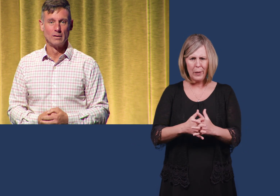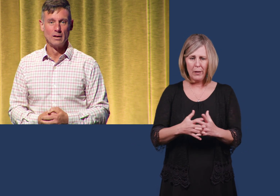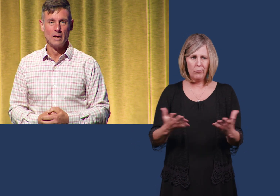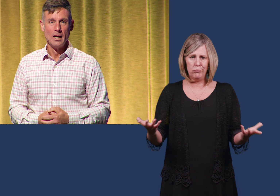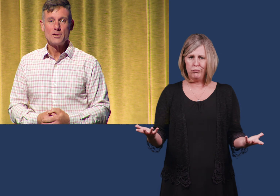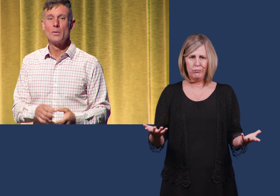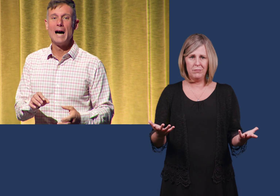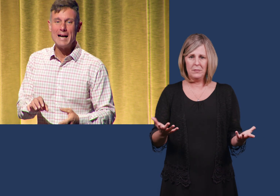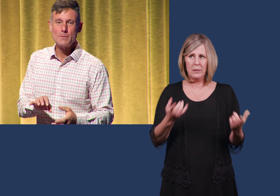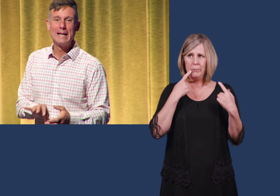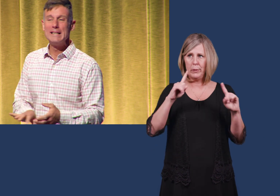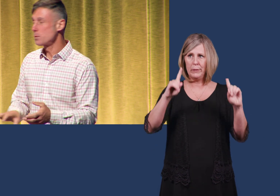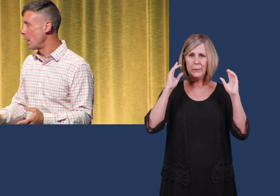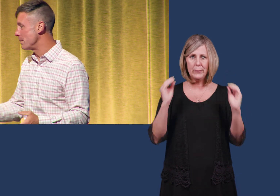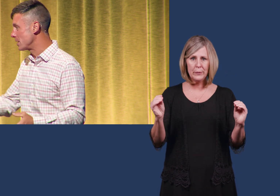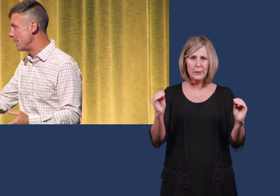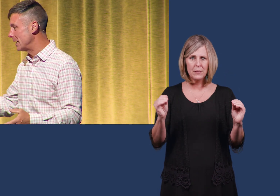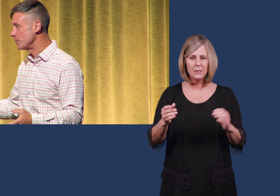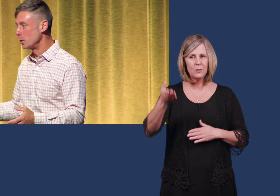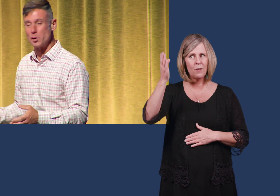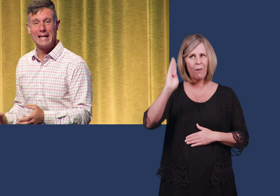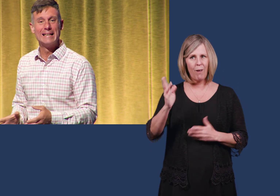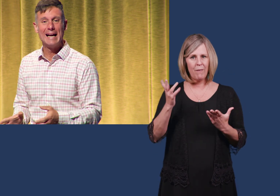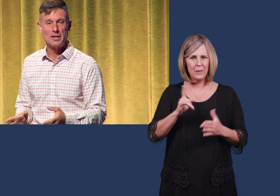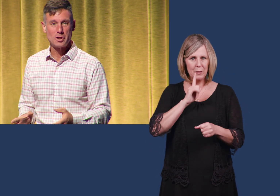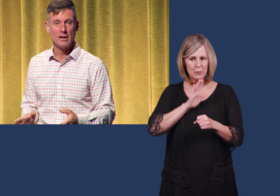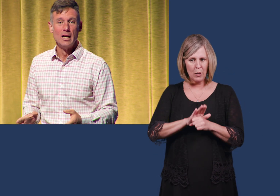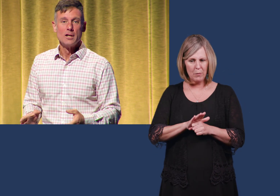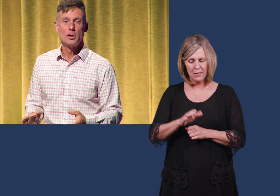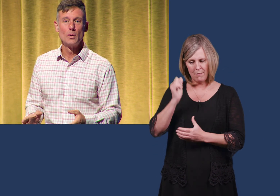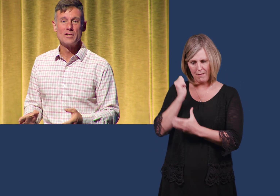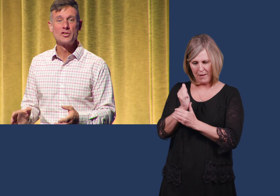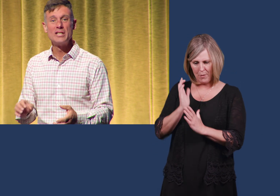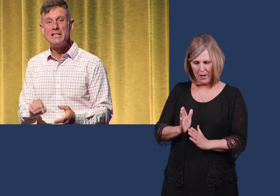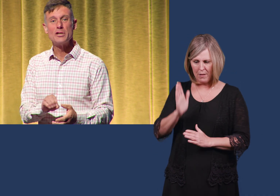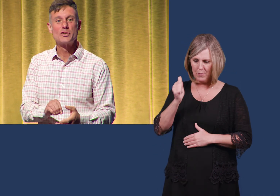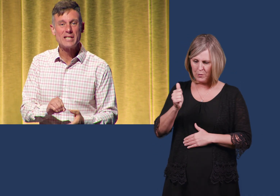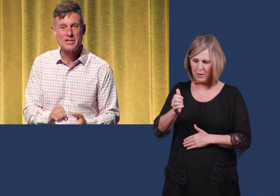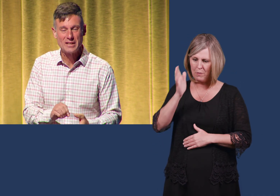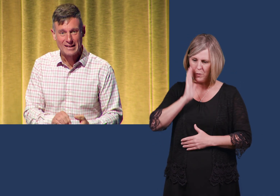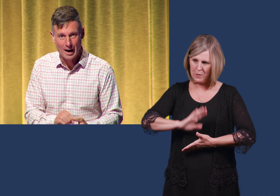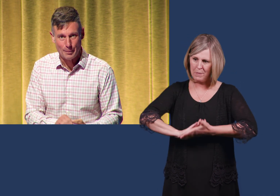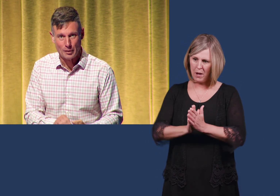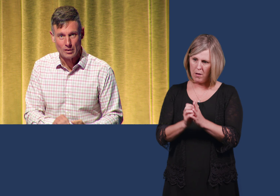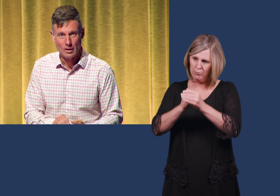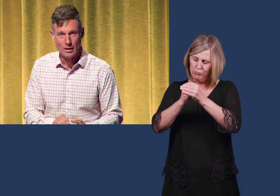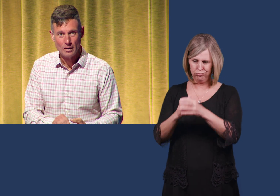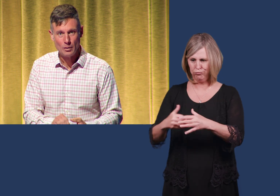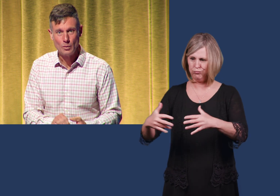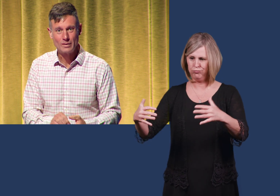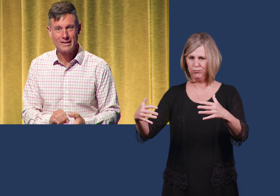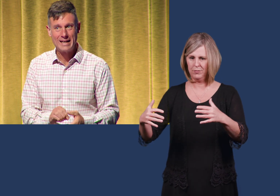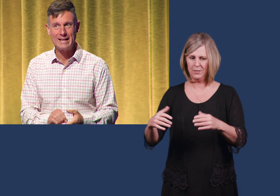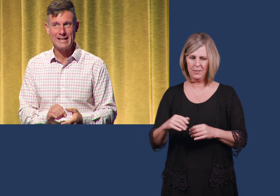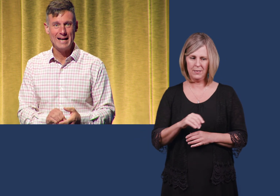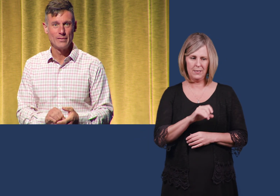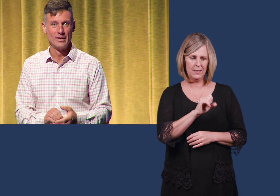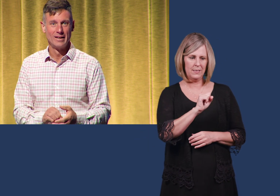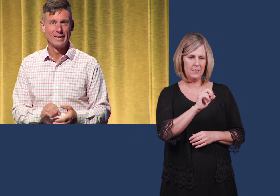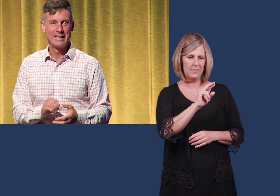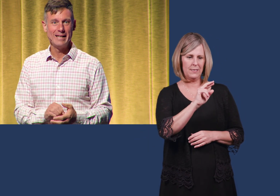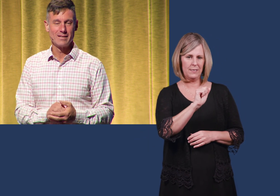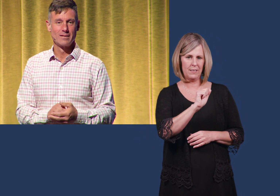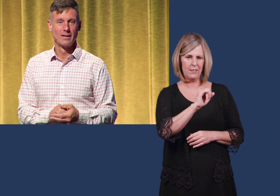to. So God is making this promise to make him into a great nation to a senior citizen couple who can't